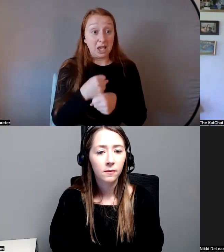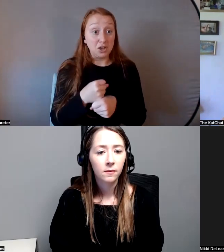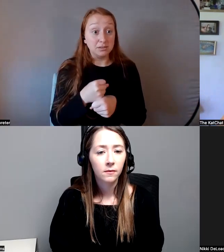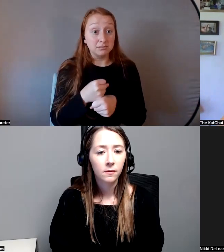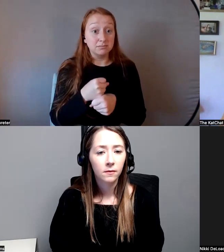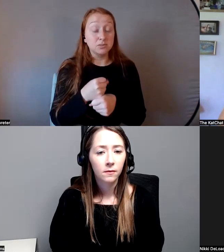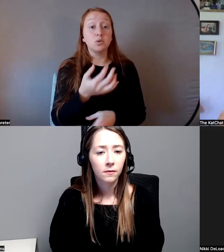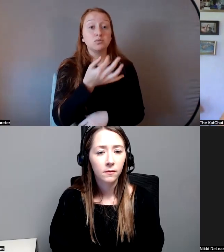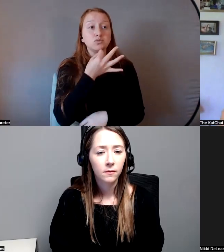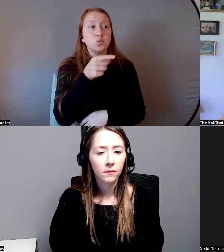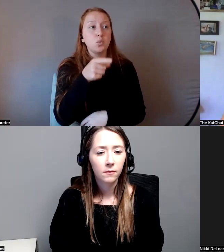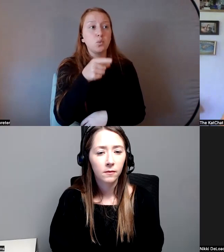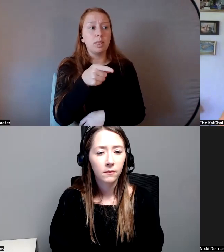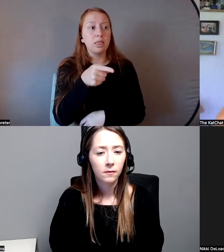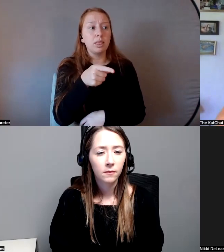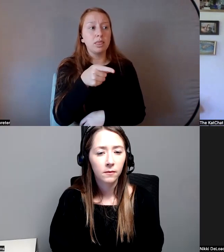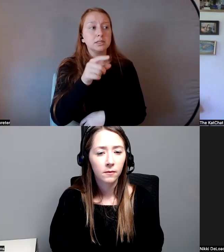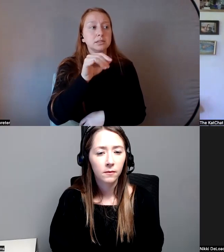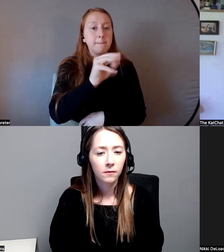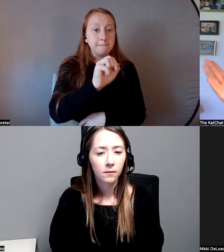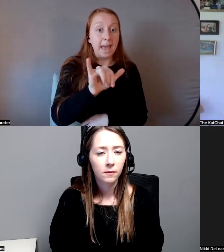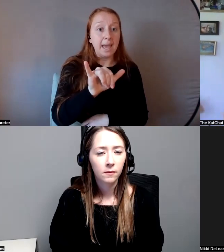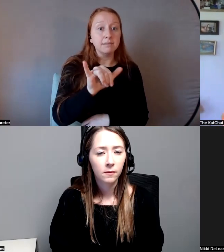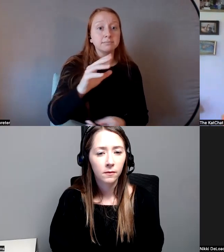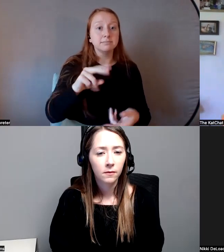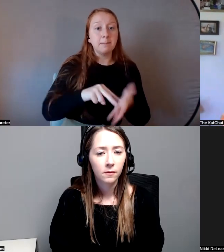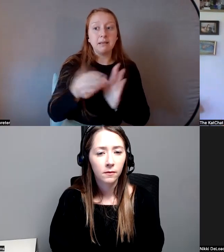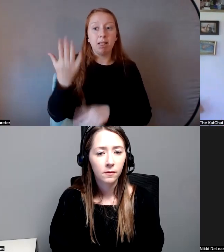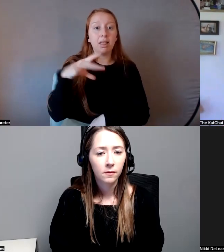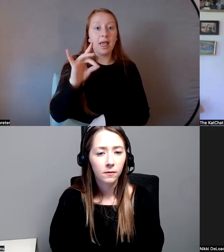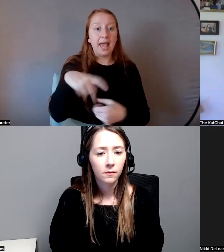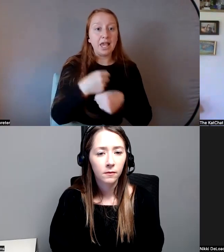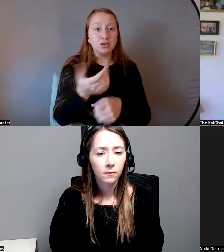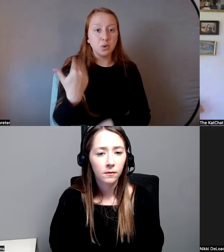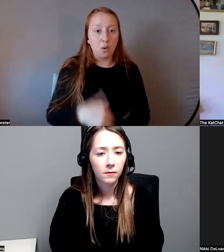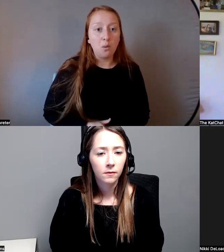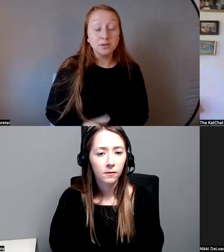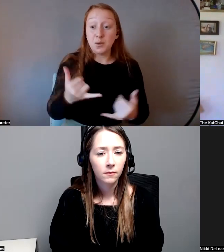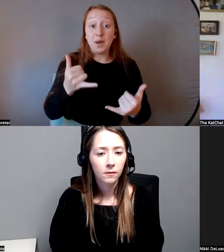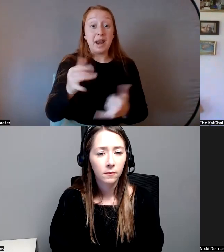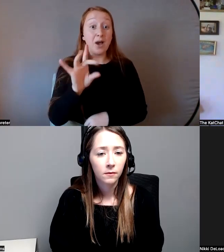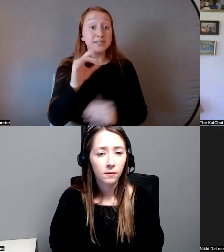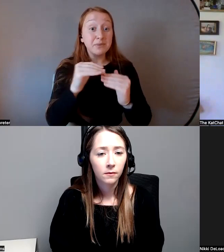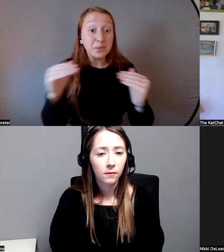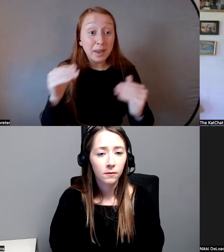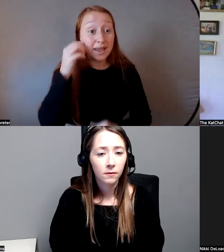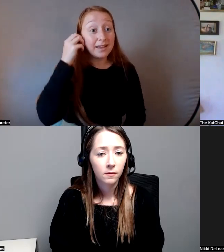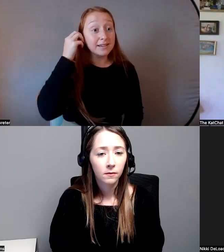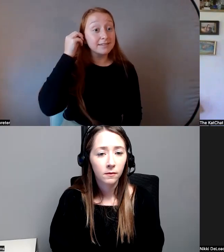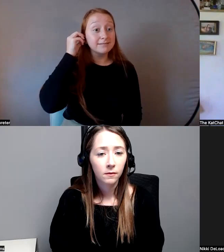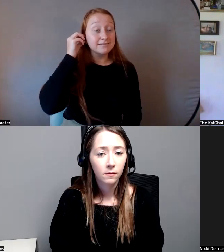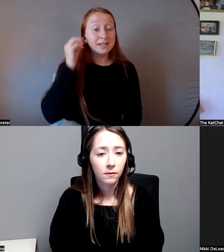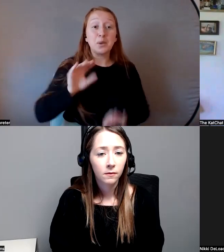July, no, this May was past 8 years. Now he's in 7th grade. horse therapy lesson,